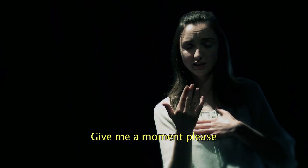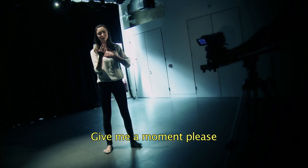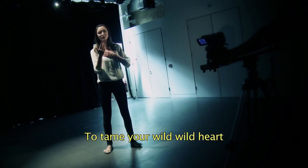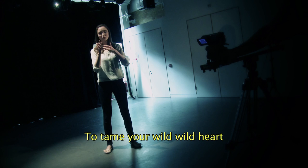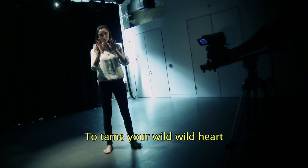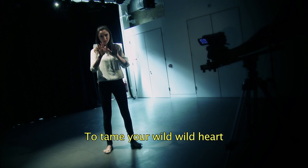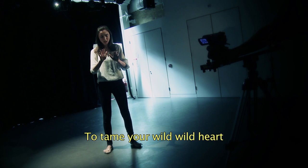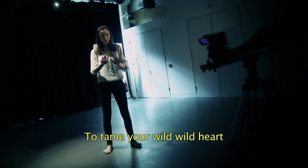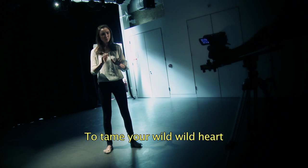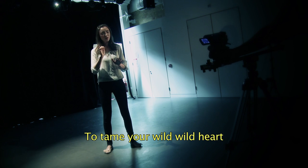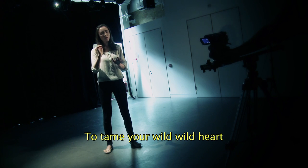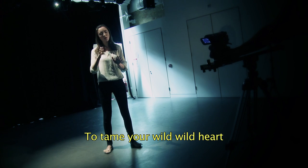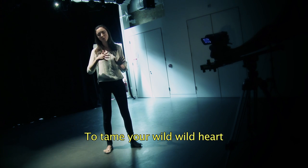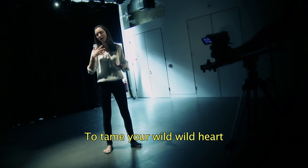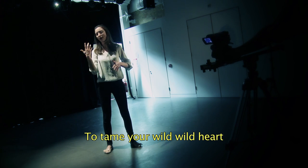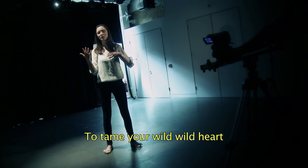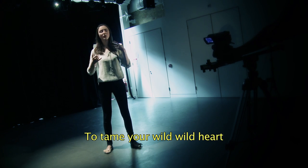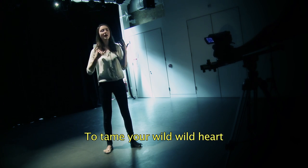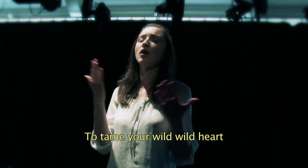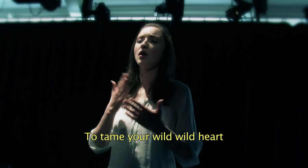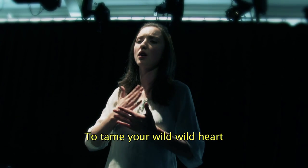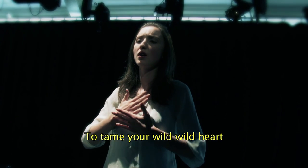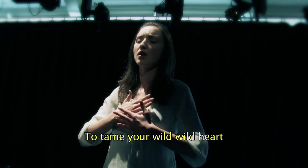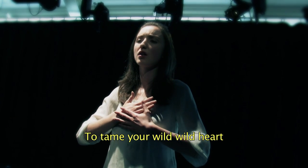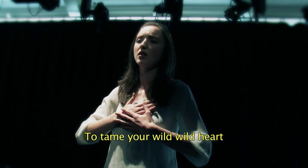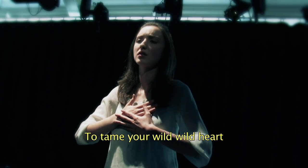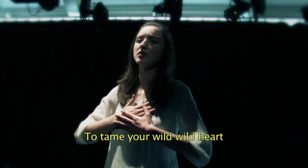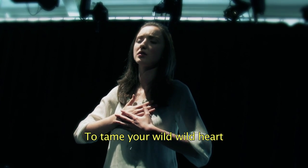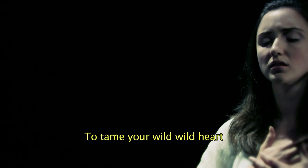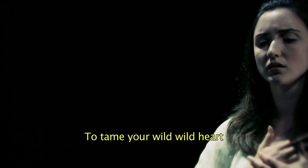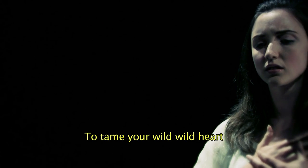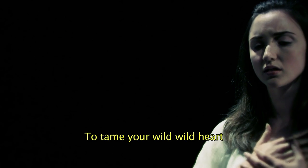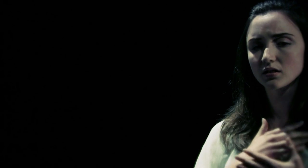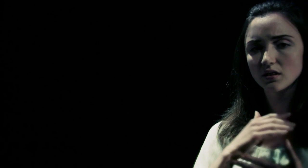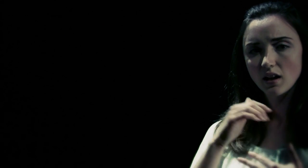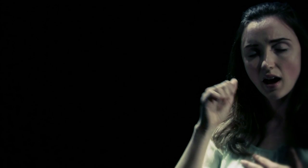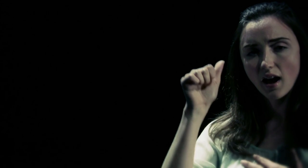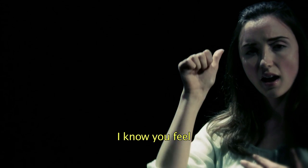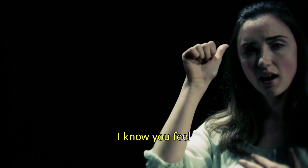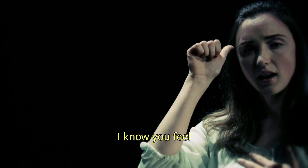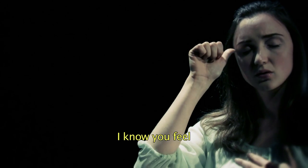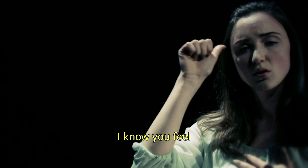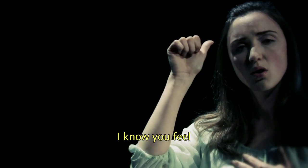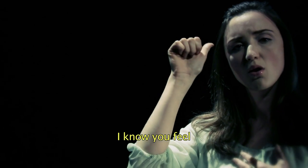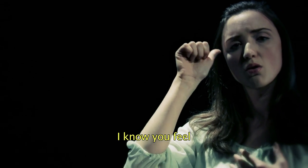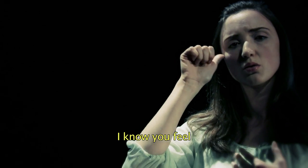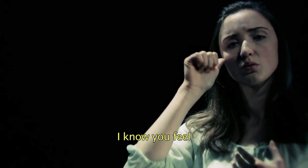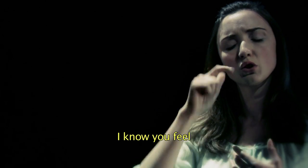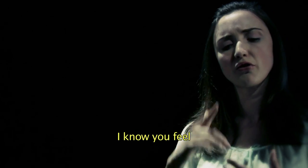To tame your wild, wild heart I know you